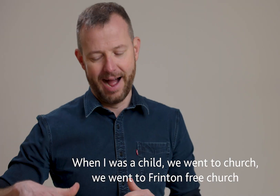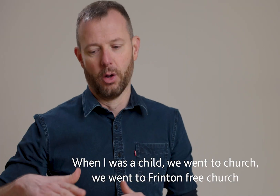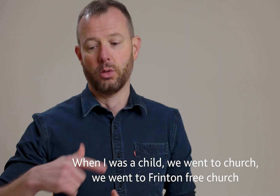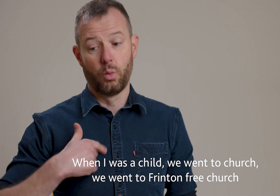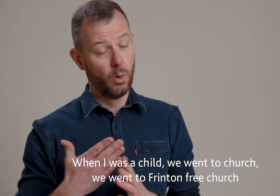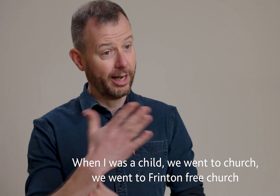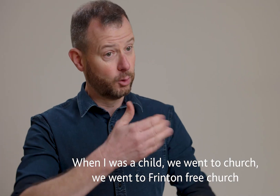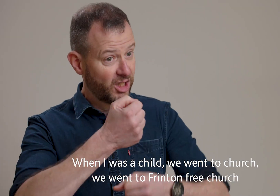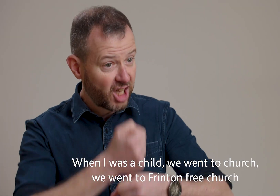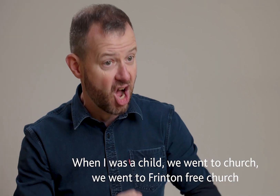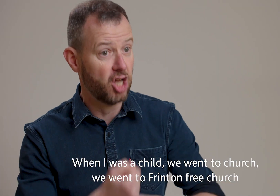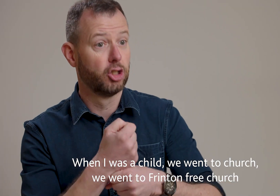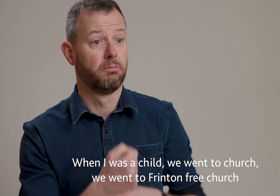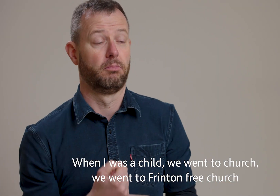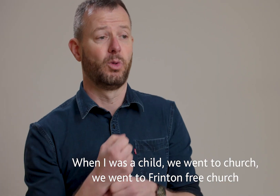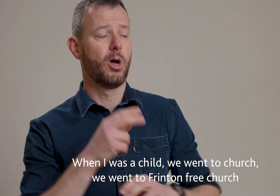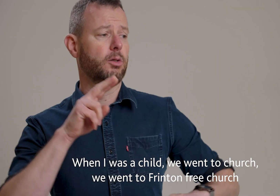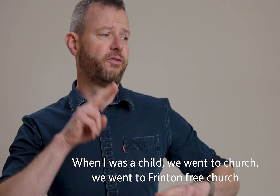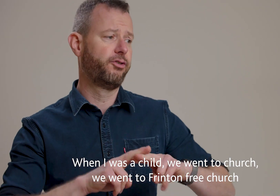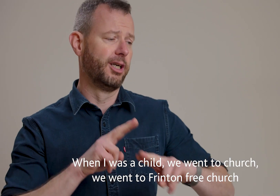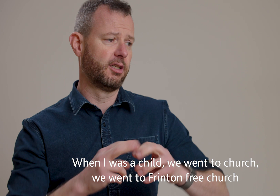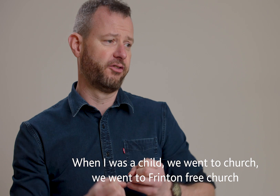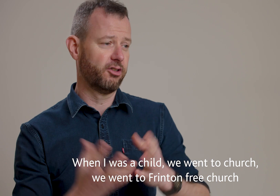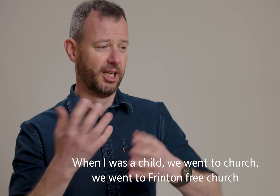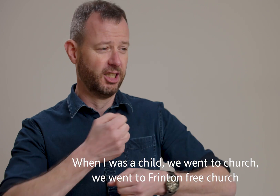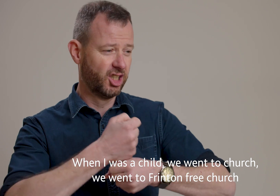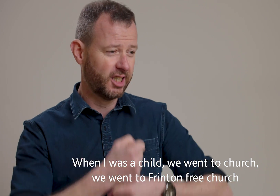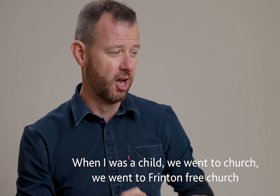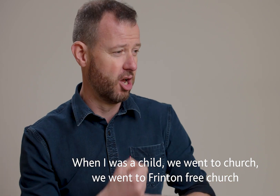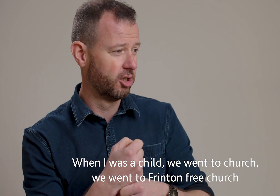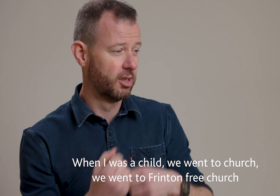down. We went to death. We went to freeze